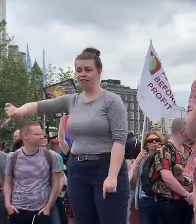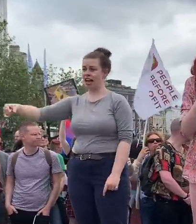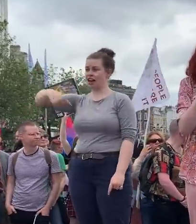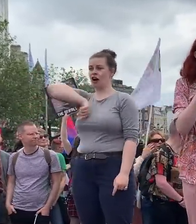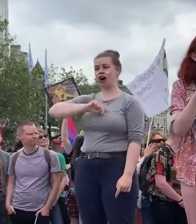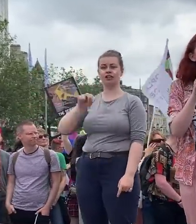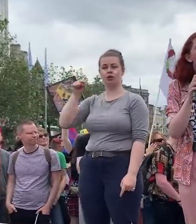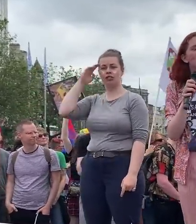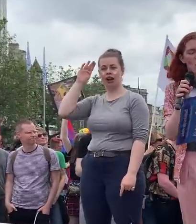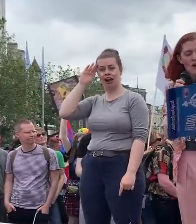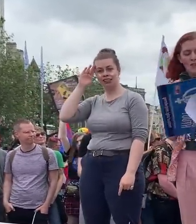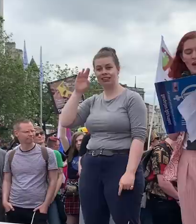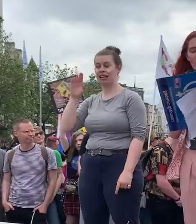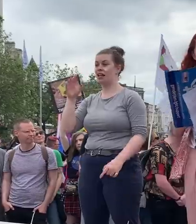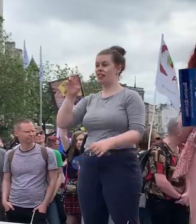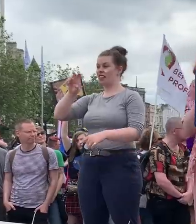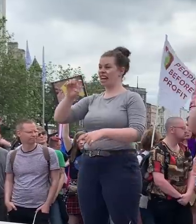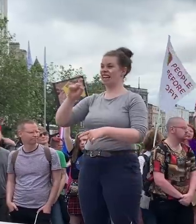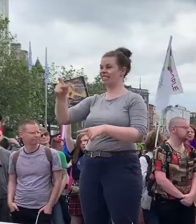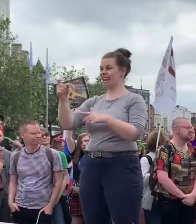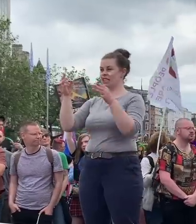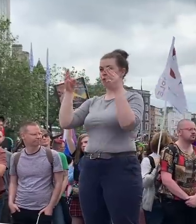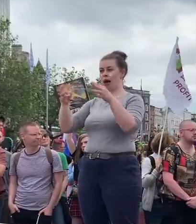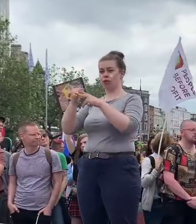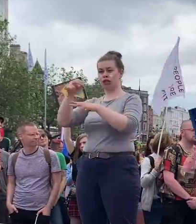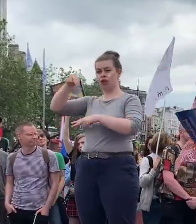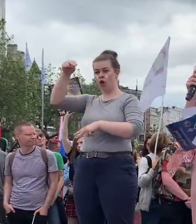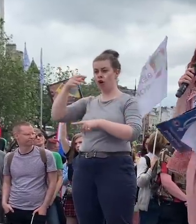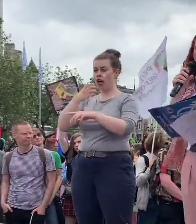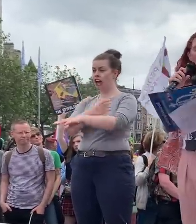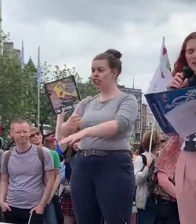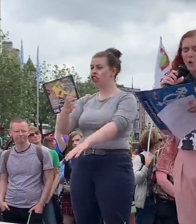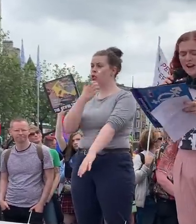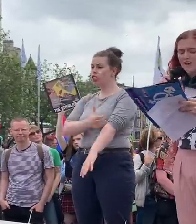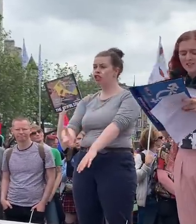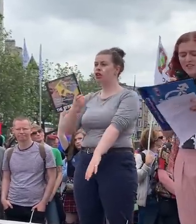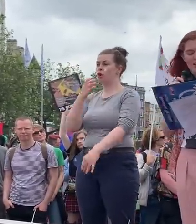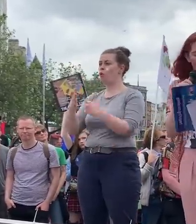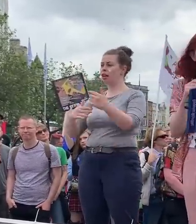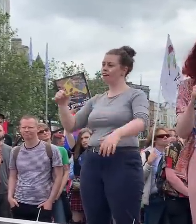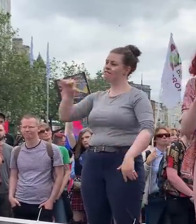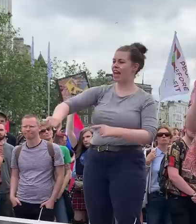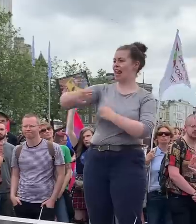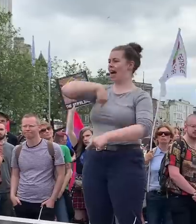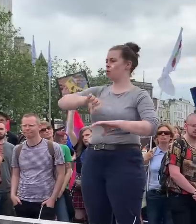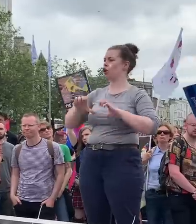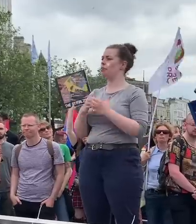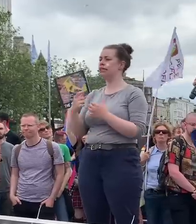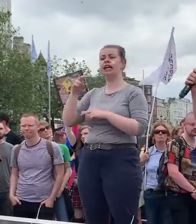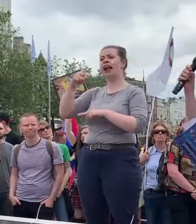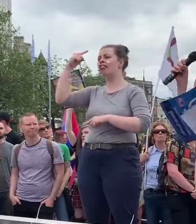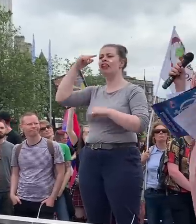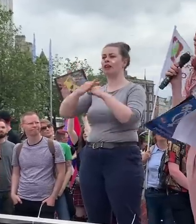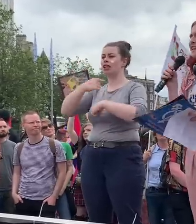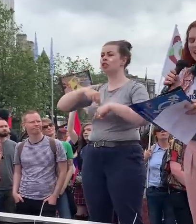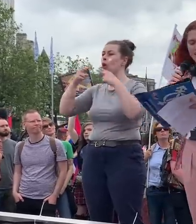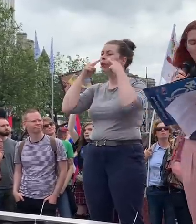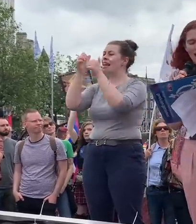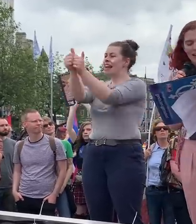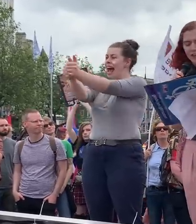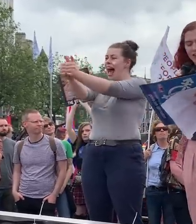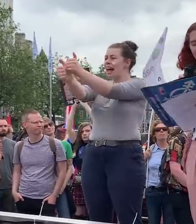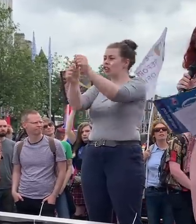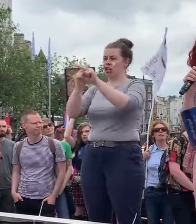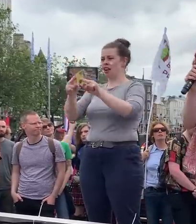The executive parties in the north have and continue to fail queers in the north. We need action, not